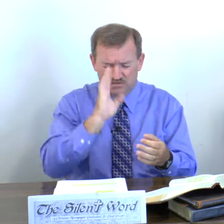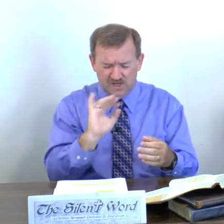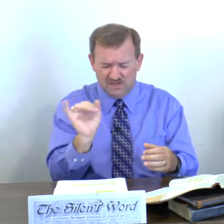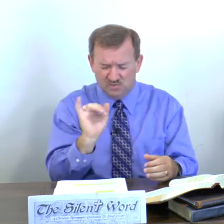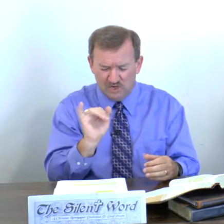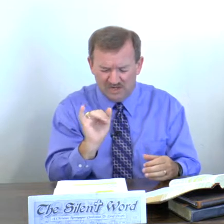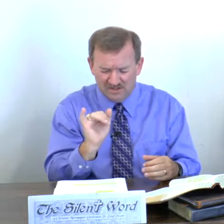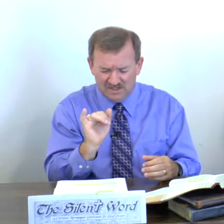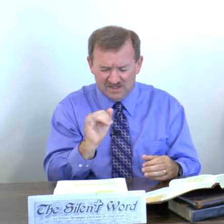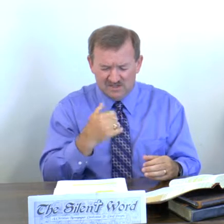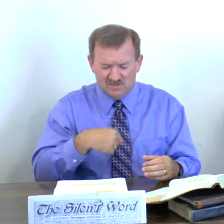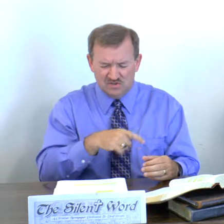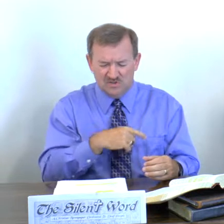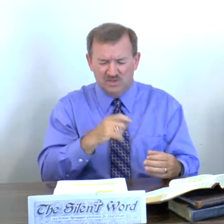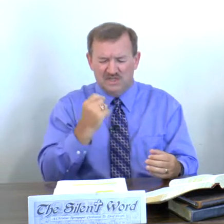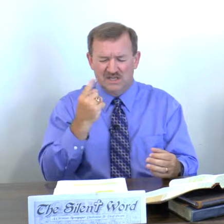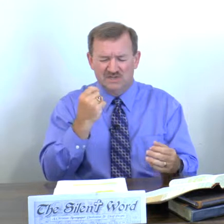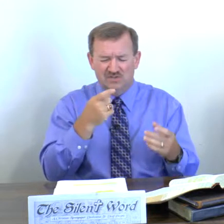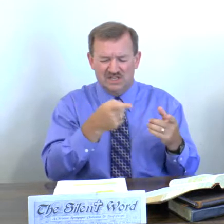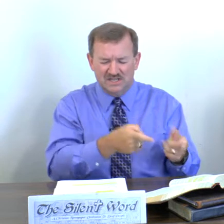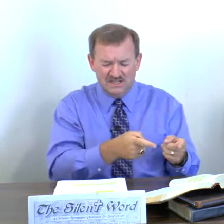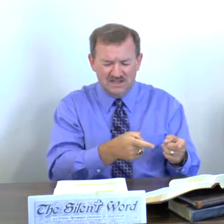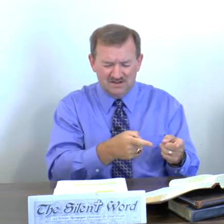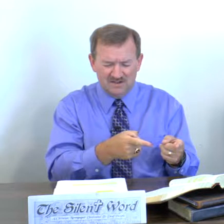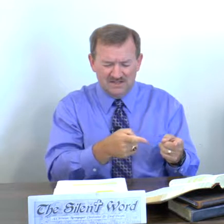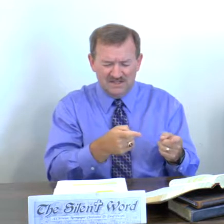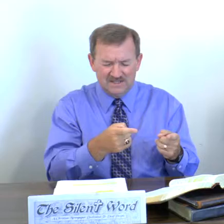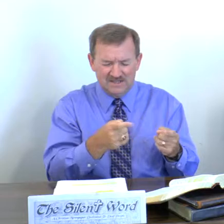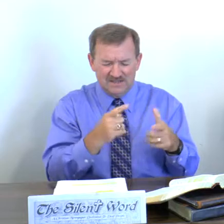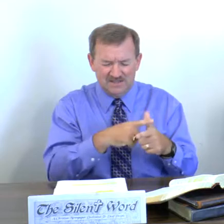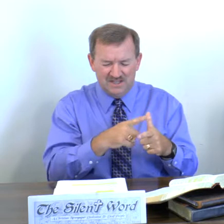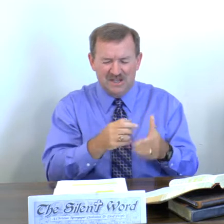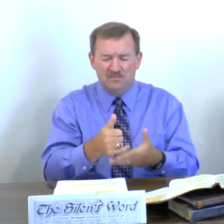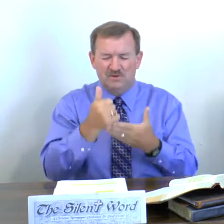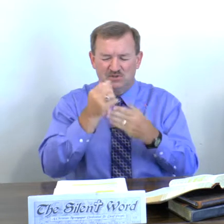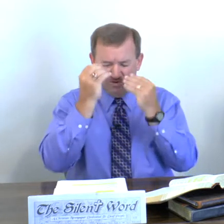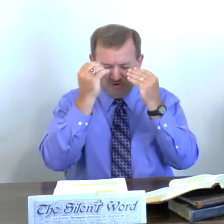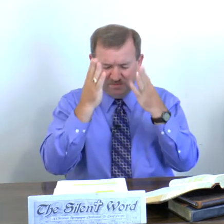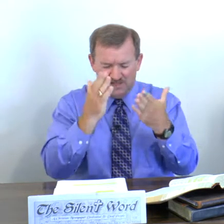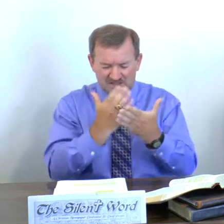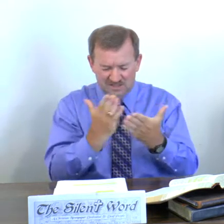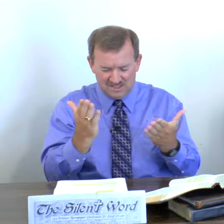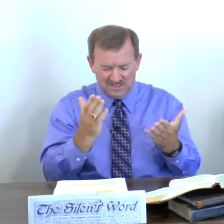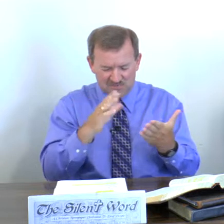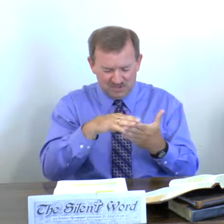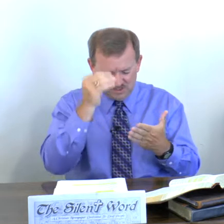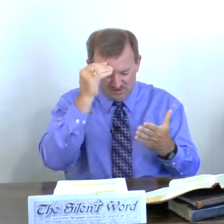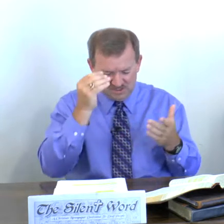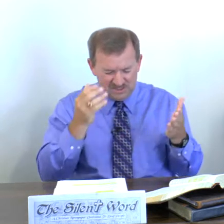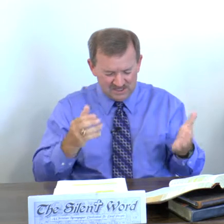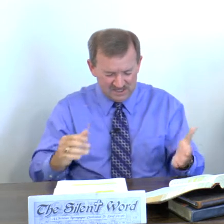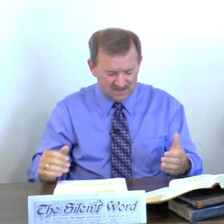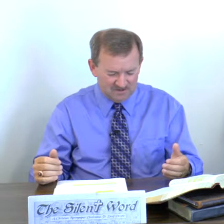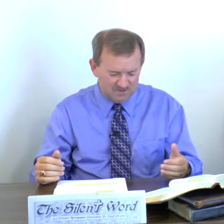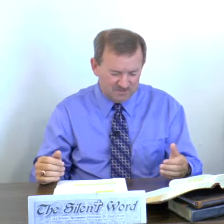God as well, so that we can understand here and then help us to obey the things that we learn here.